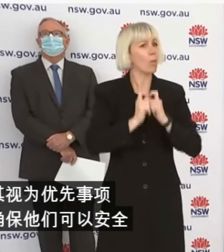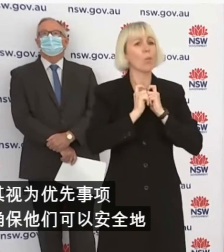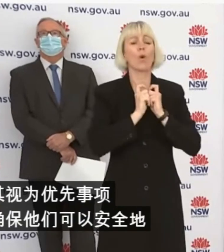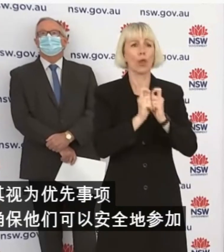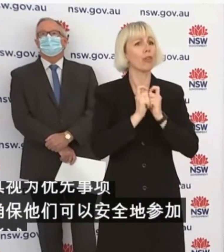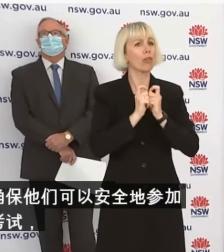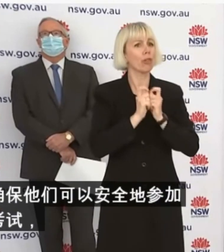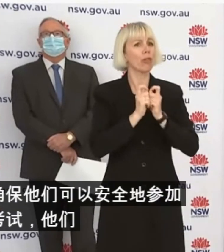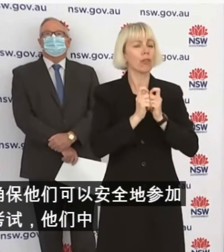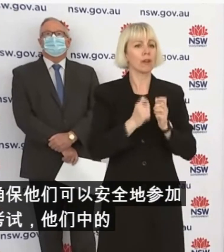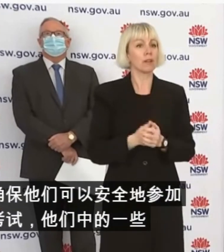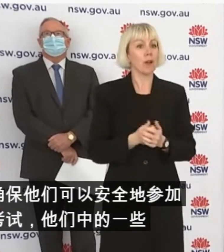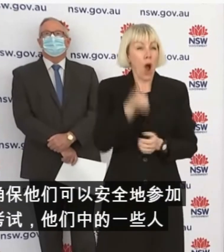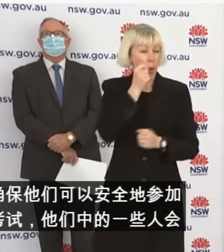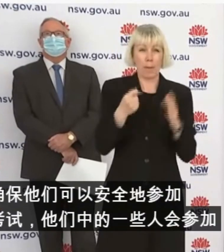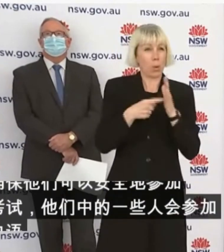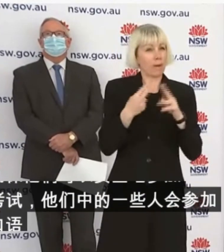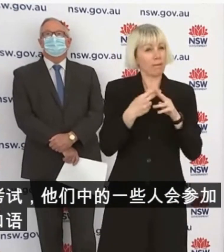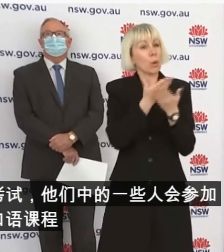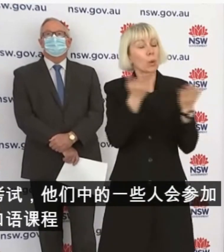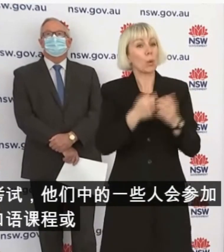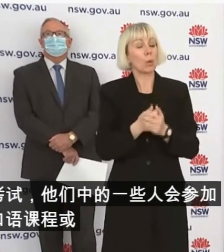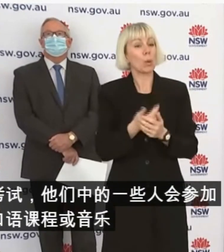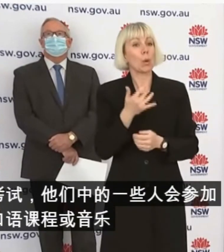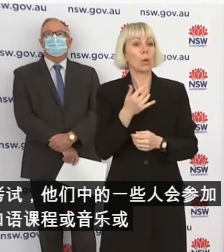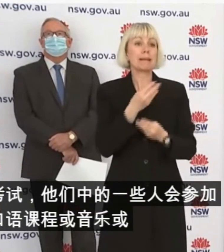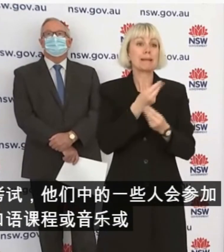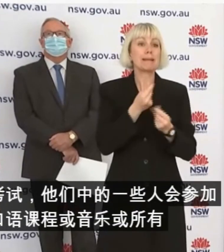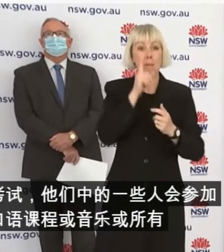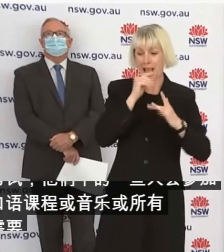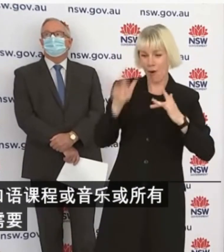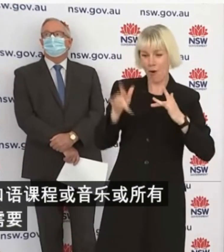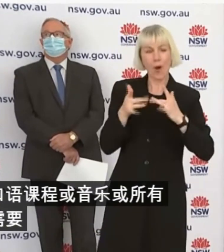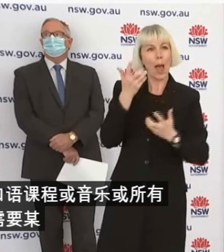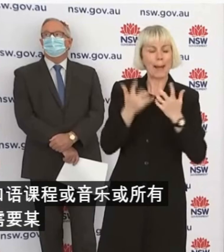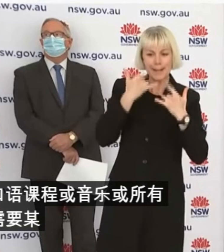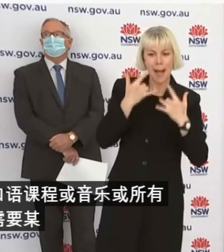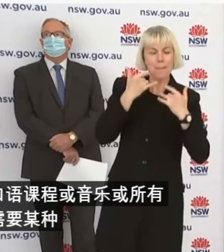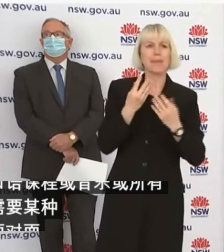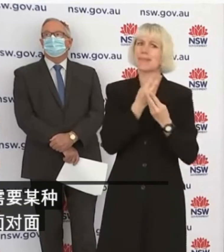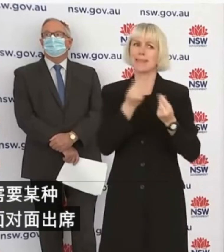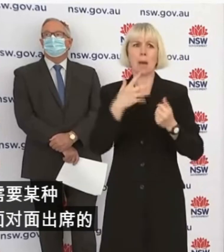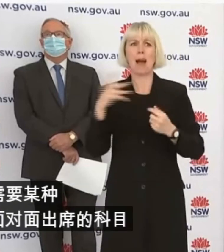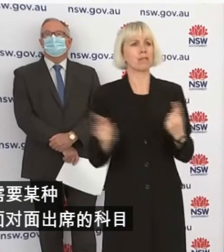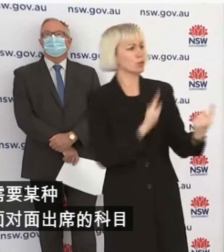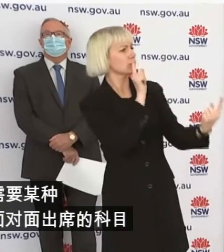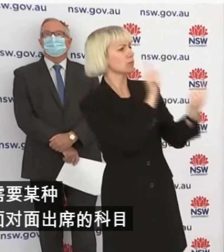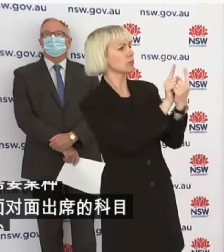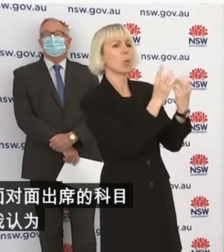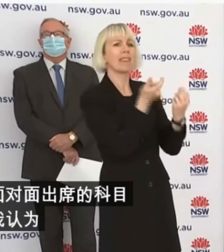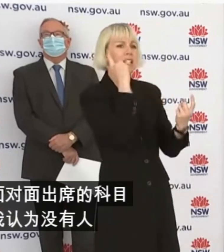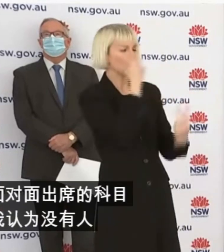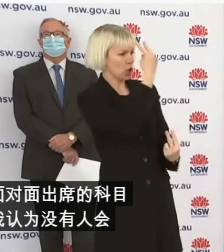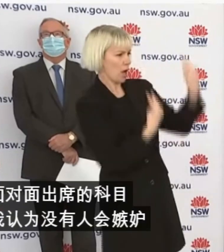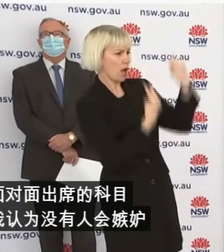can safely sit their examinations. And some of them would be doing oral classes or music or all those subjects that require some type of face-to-face presence. I